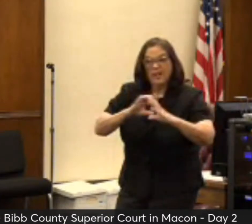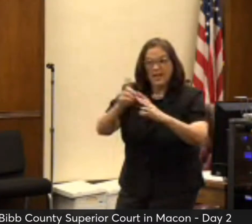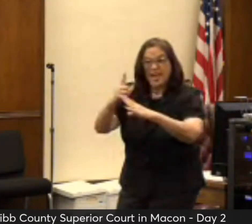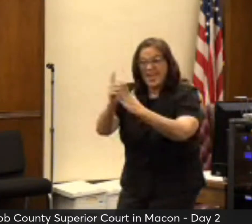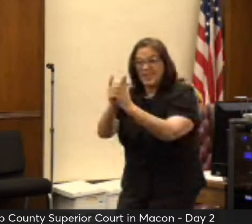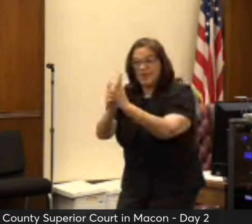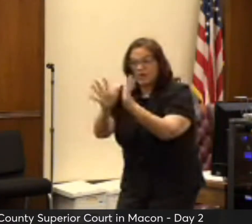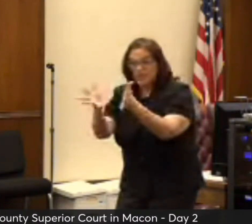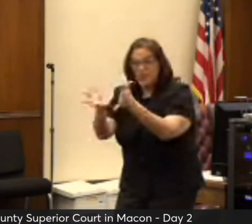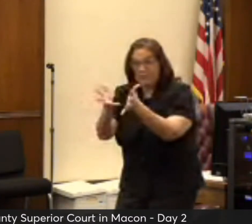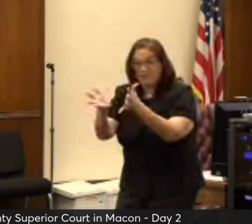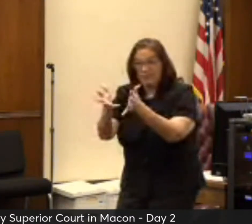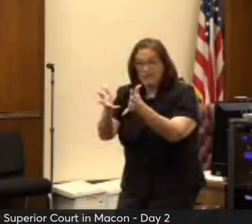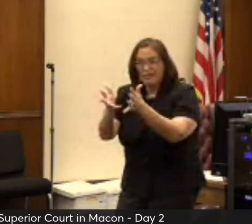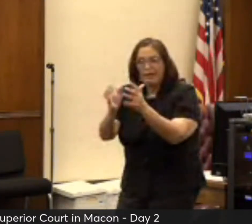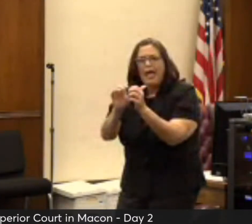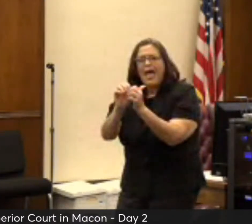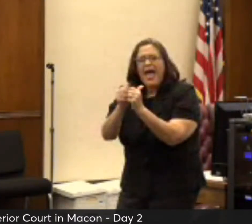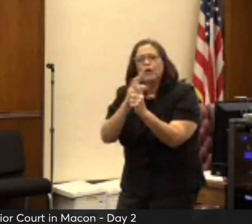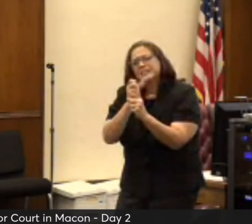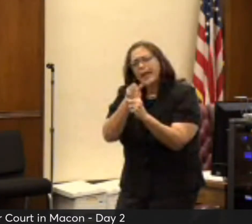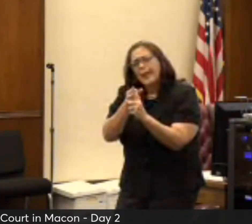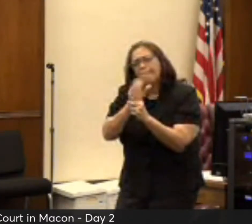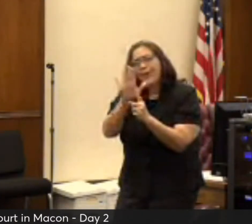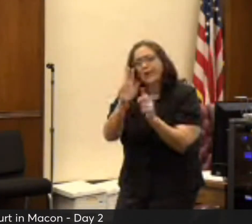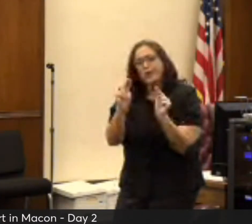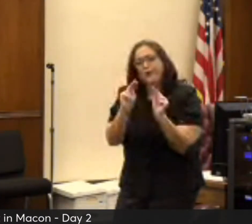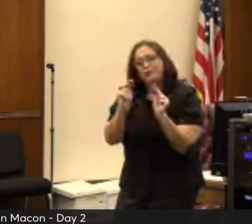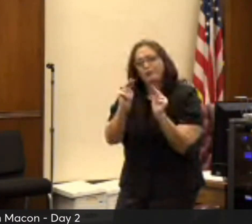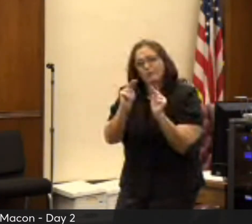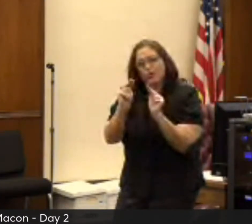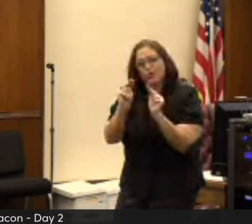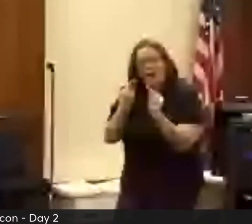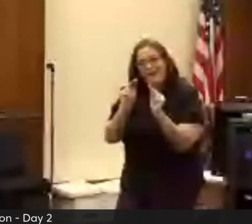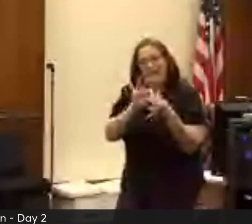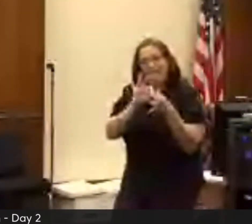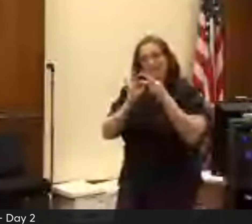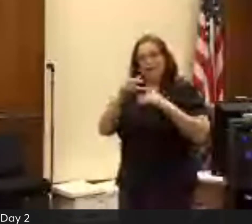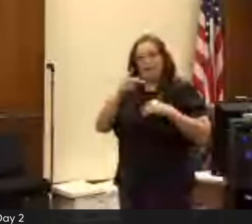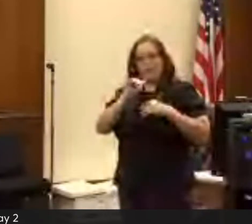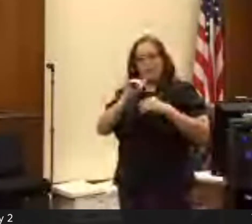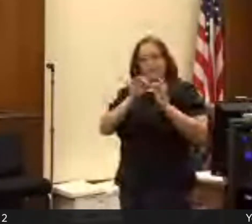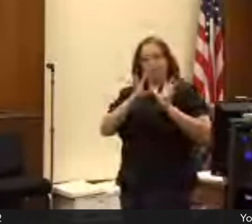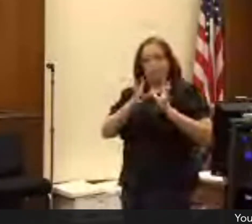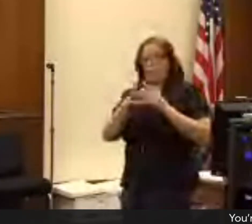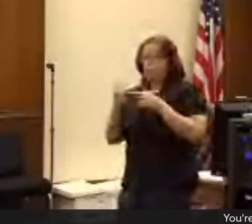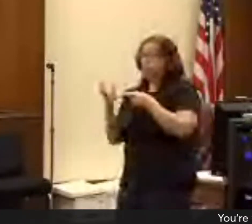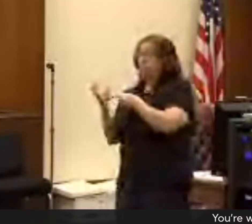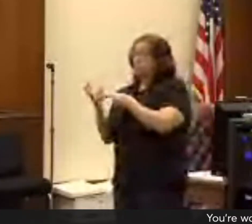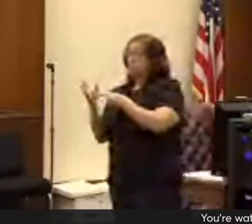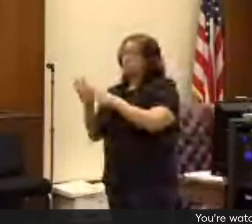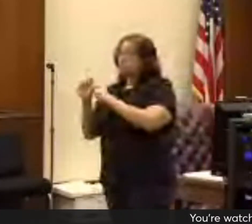I guess typically it can sway that neutrality. I mean, it can.